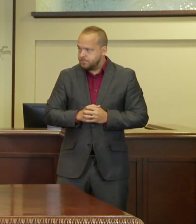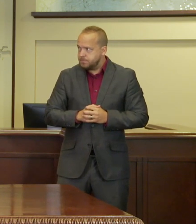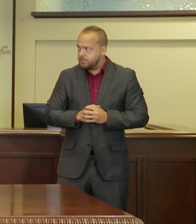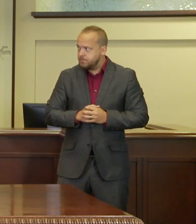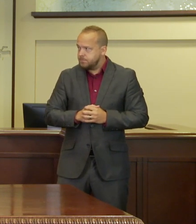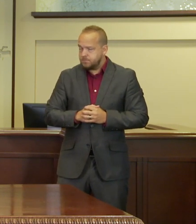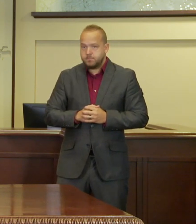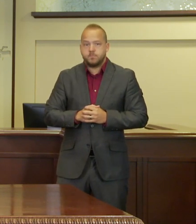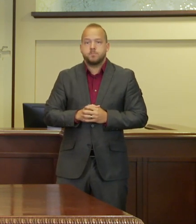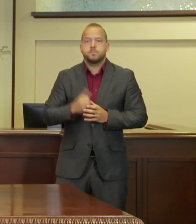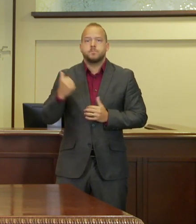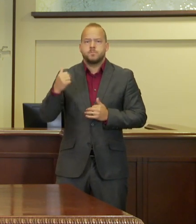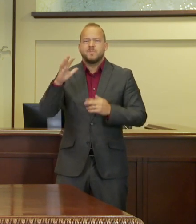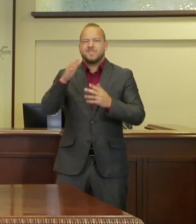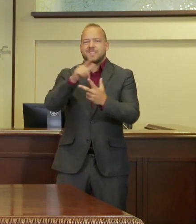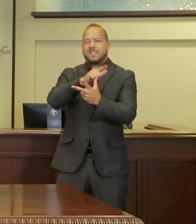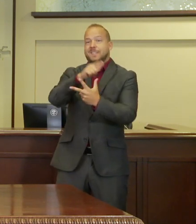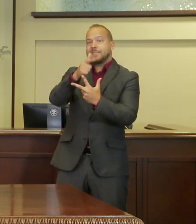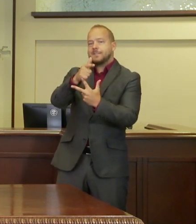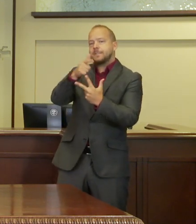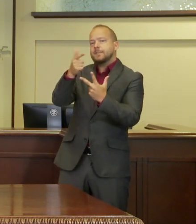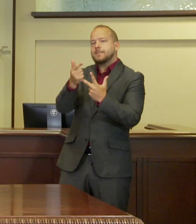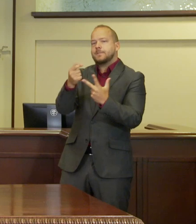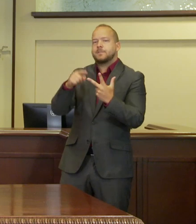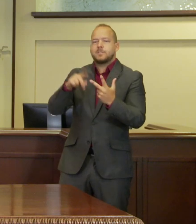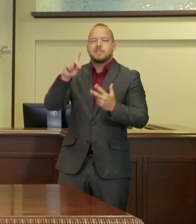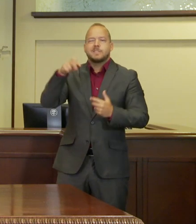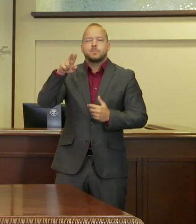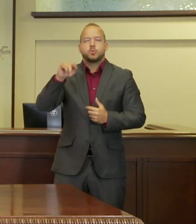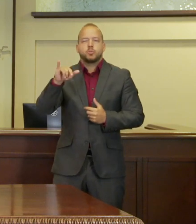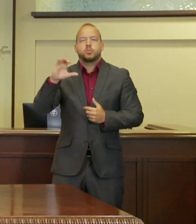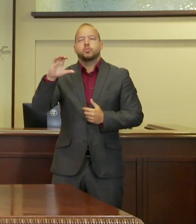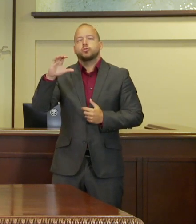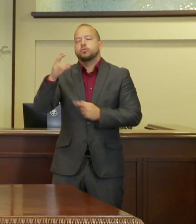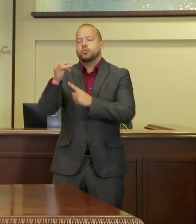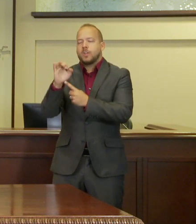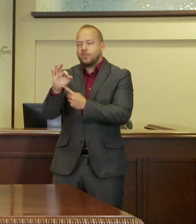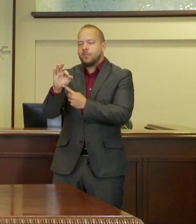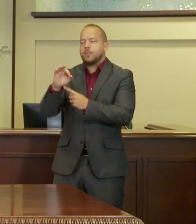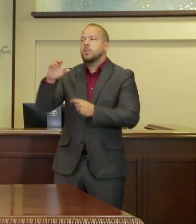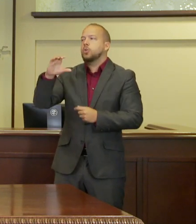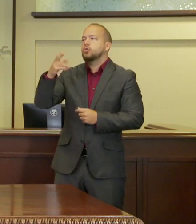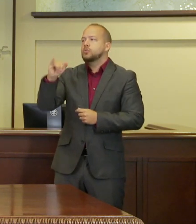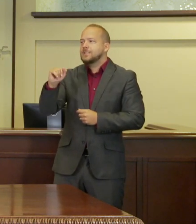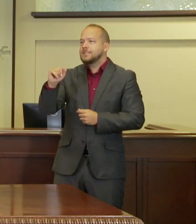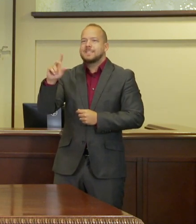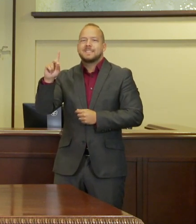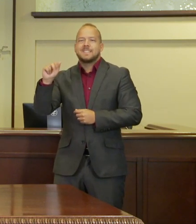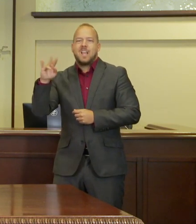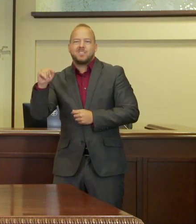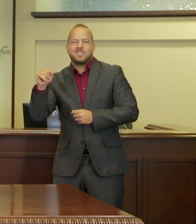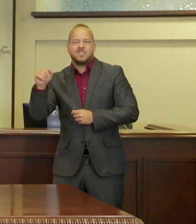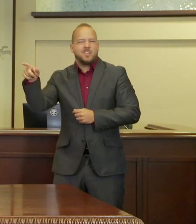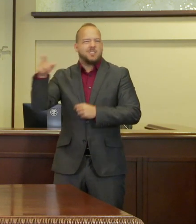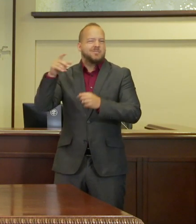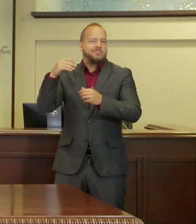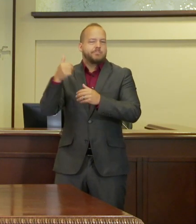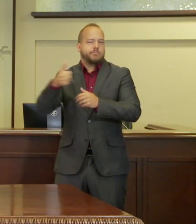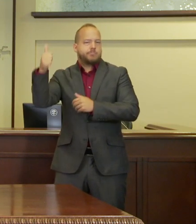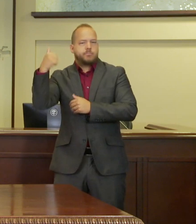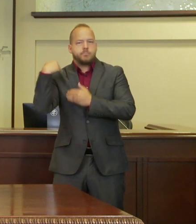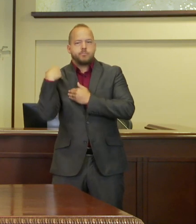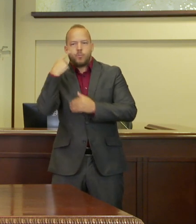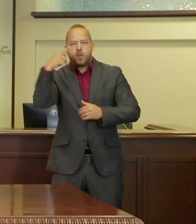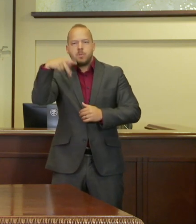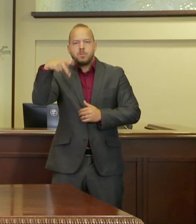Okay, next up will be Deputy Chief Chris Davis from the Portland Police Bureau. And after that's done, we'll open the floor for questions. And we're